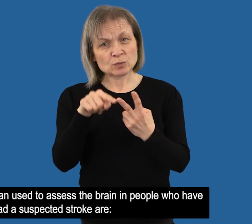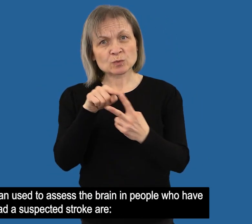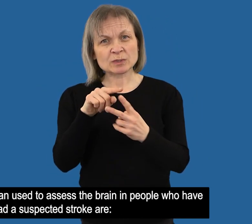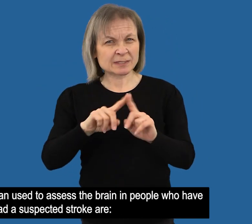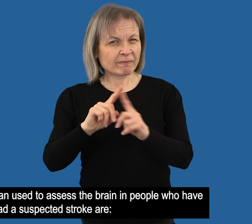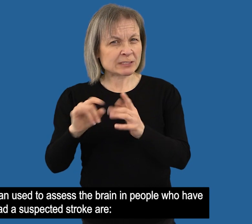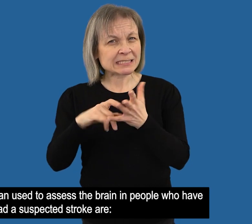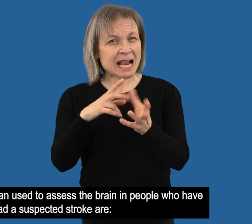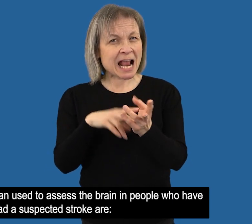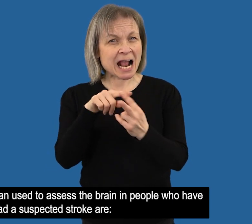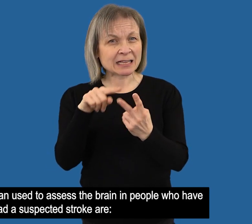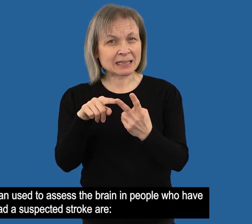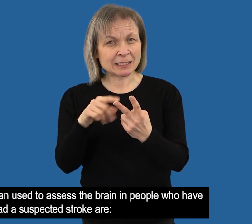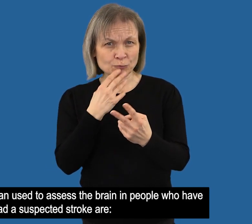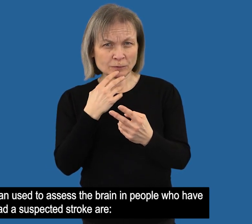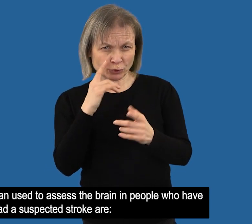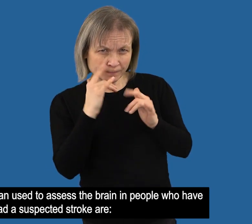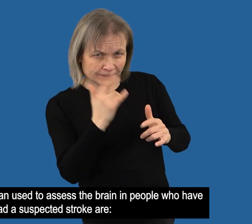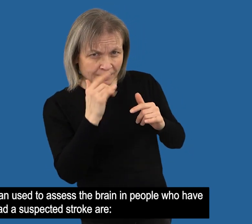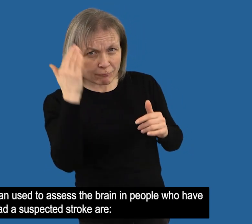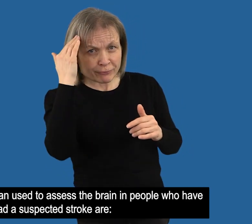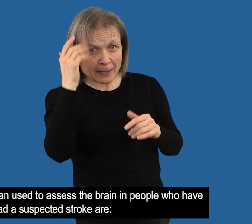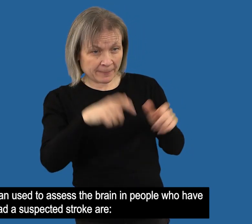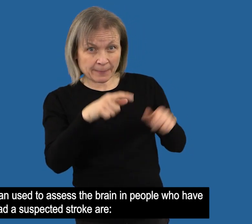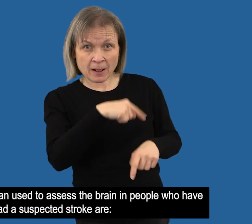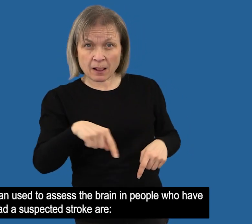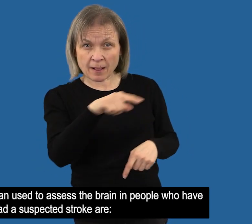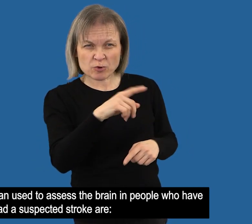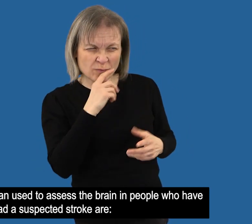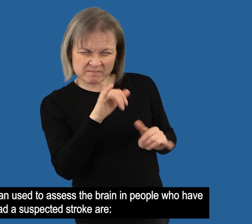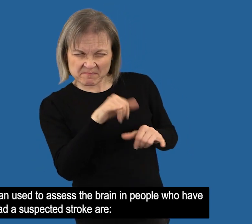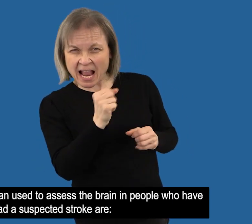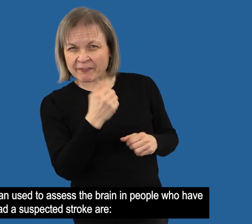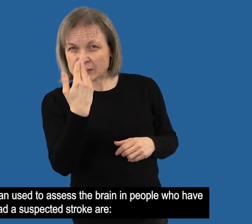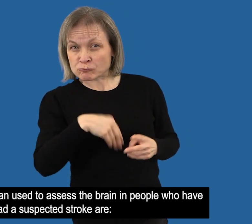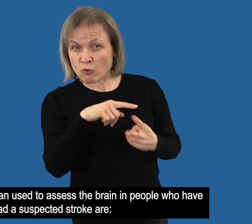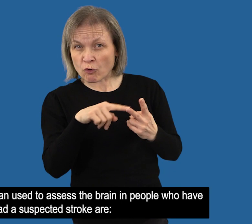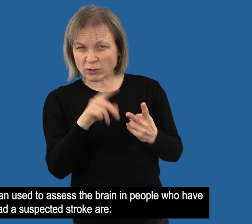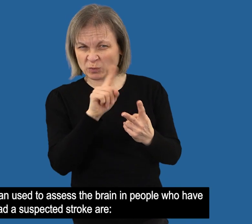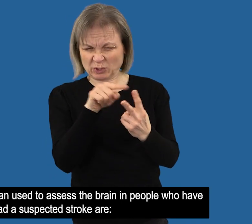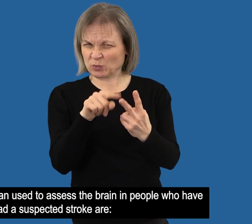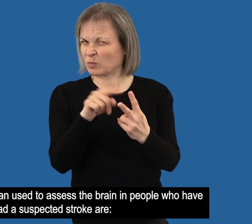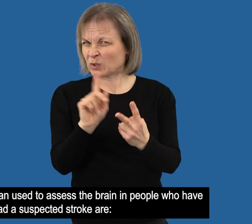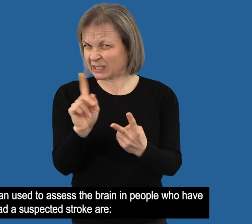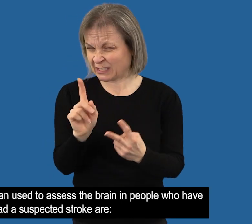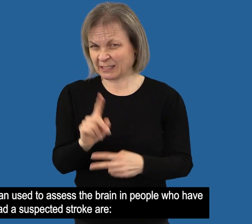The two main types of scan used to assess the brain in people who have had a suspected stroke are